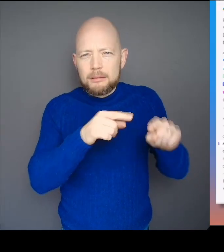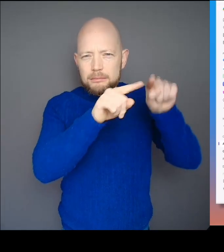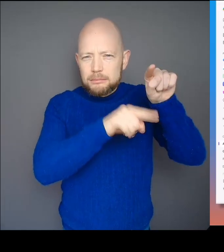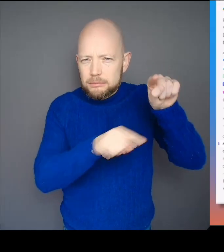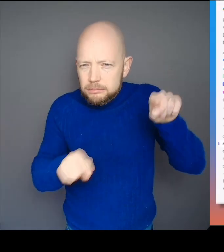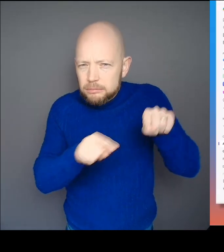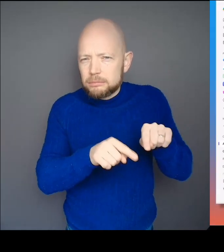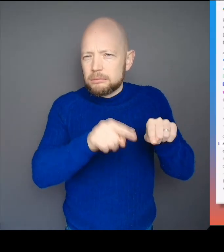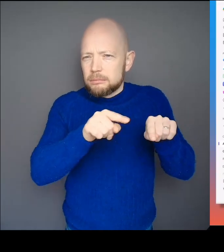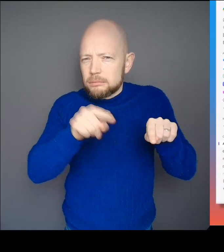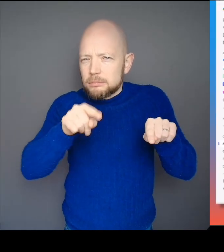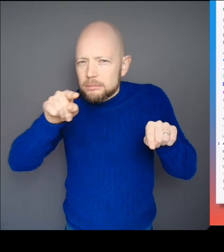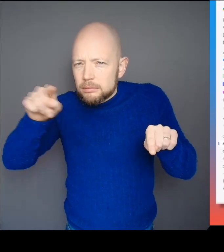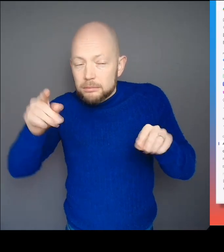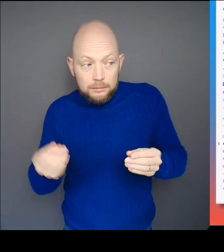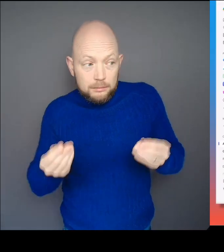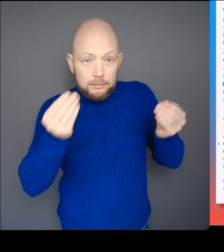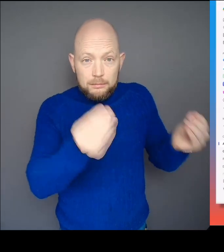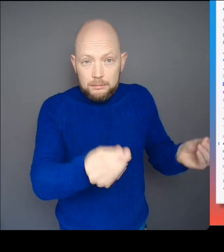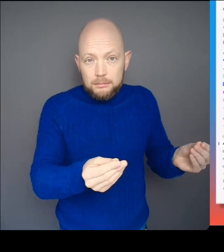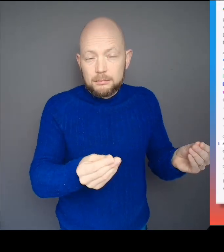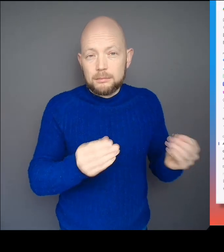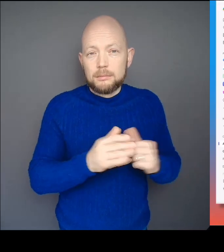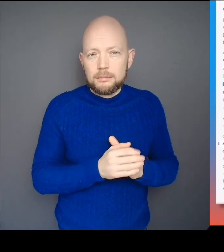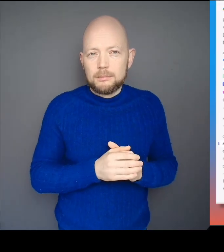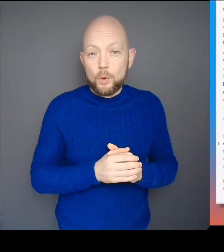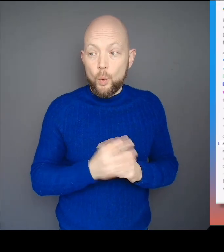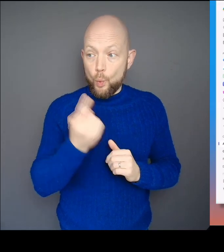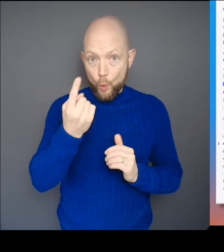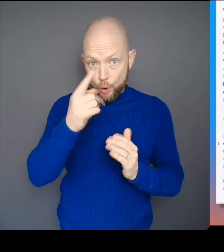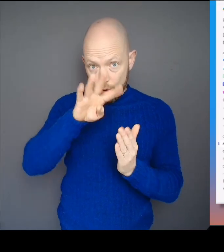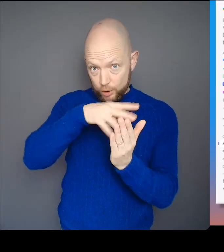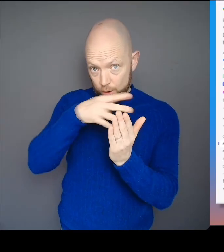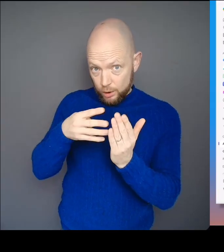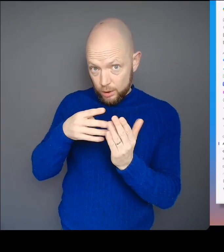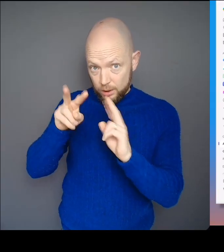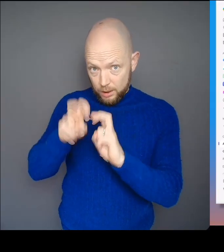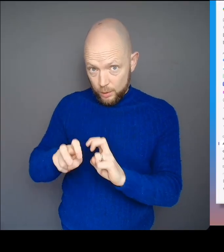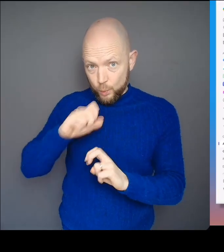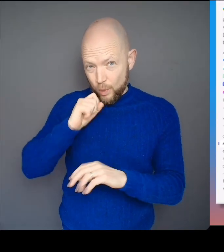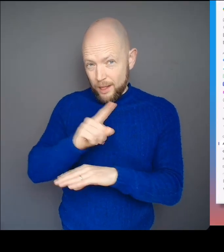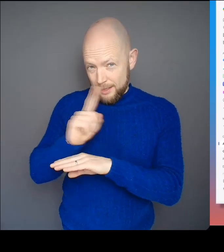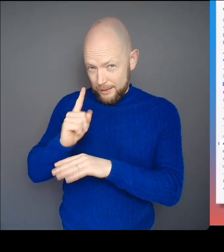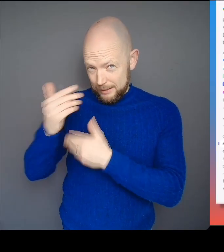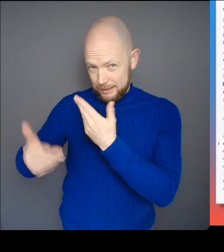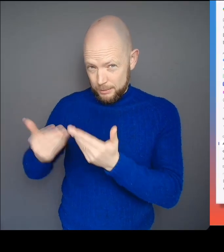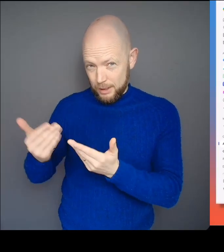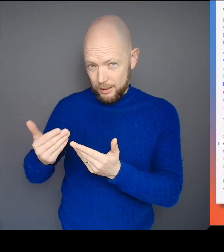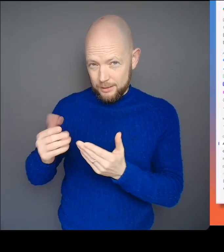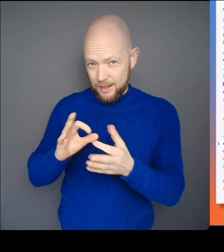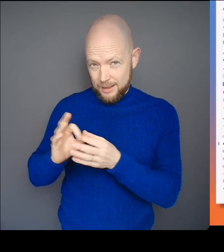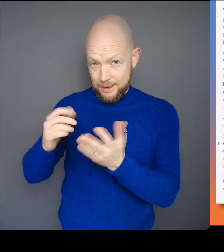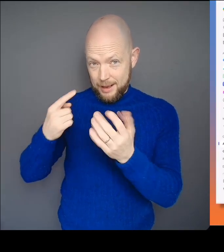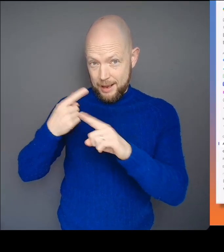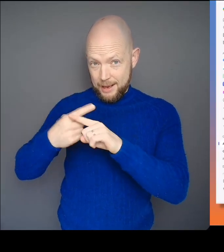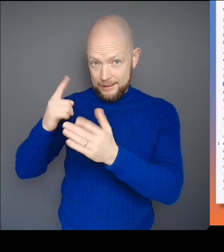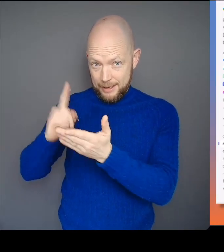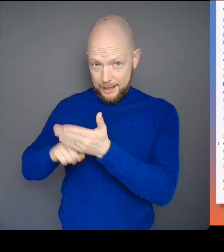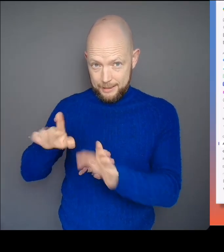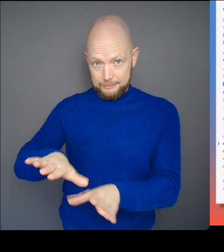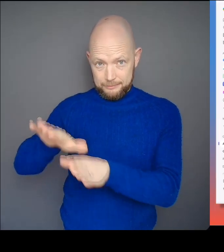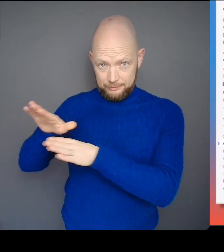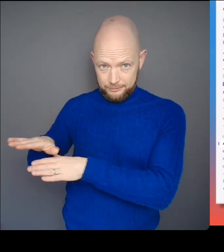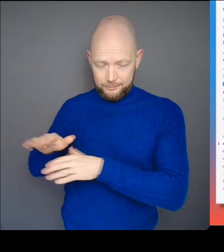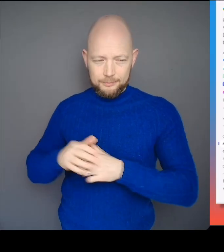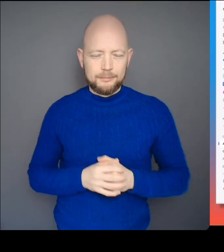qualitative and quantitative together. If you want to just analyze a single spreadsheet, stay tuned, because we are going to have a look at working with it in